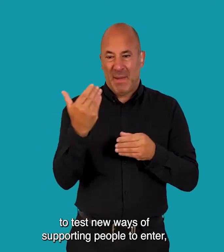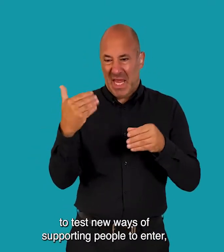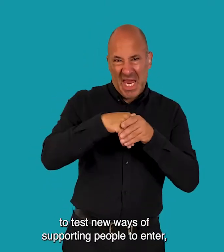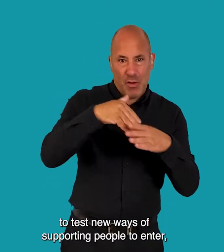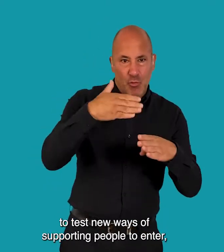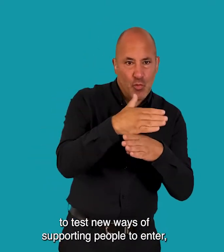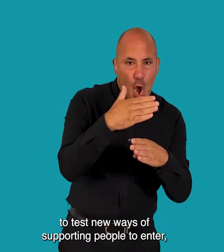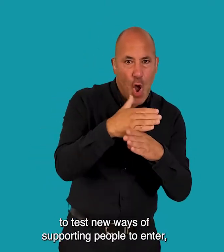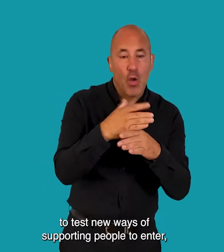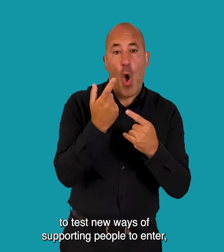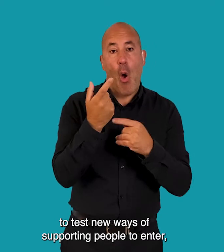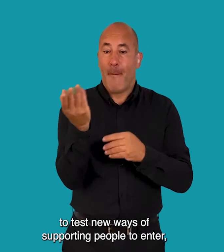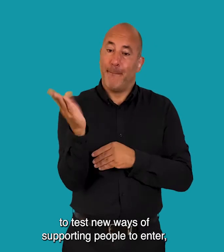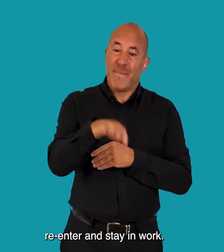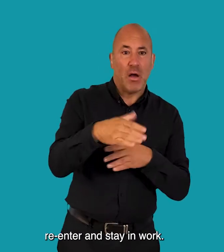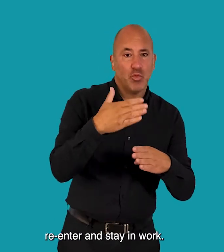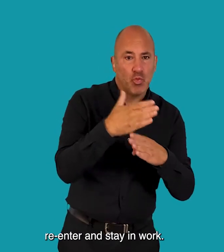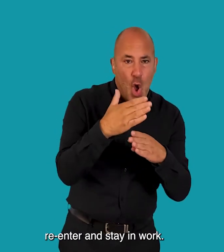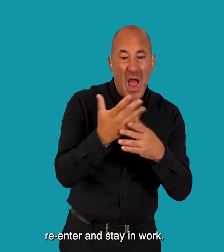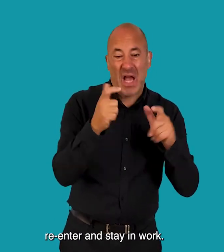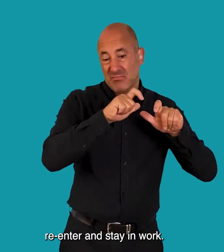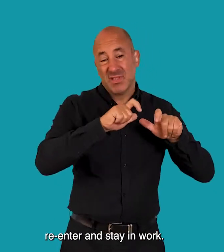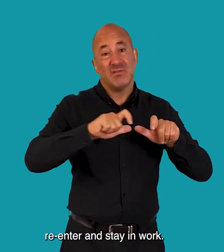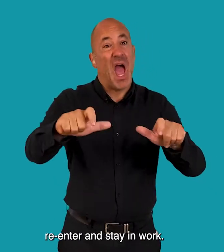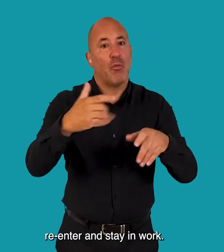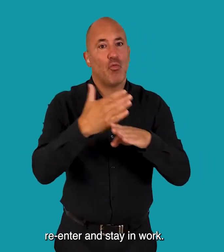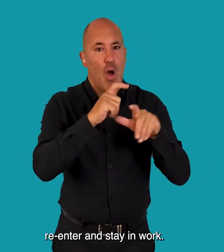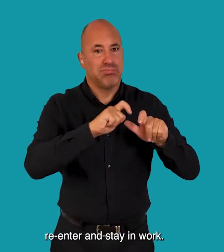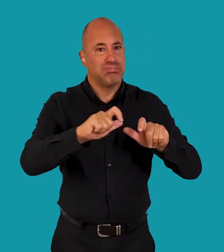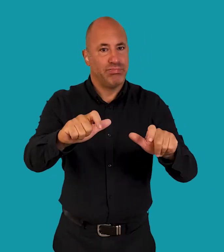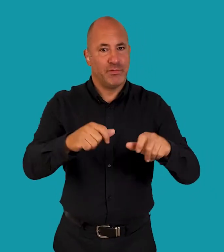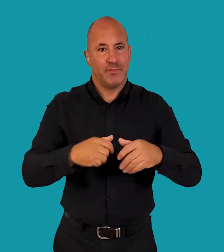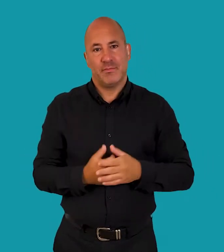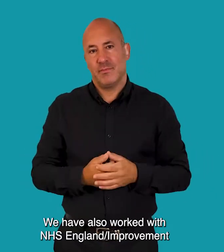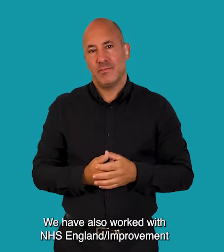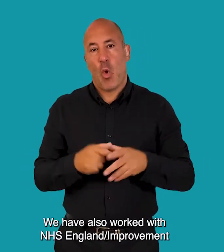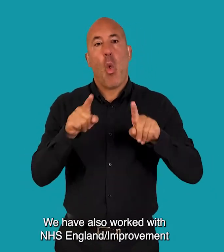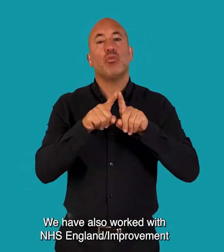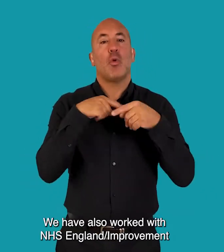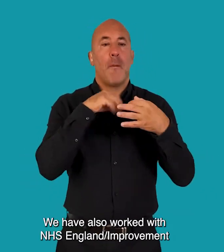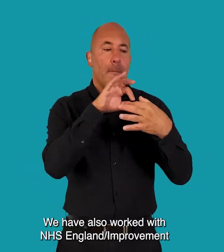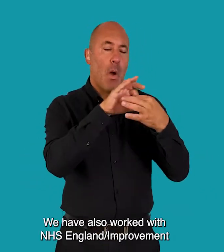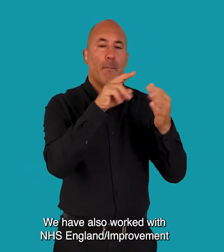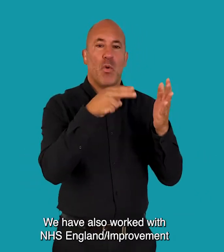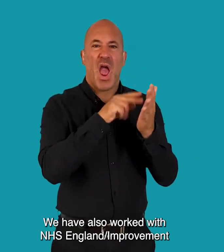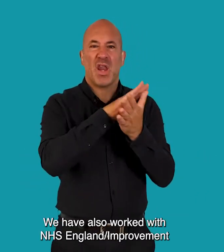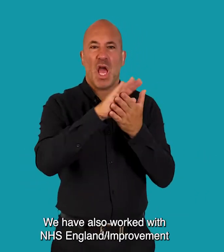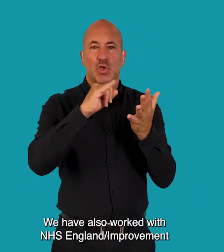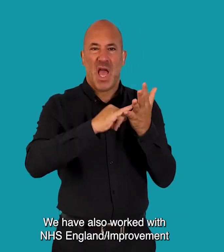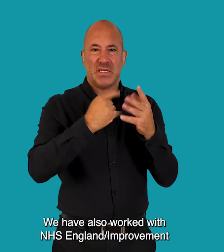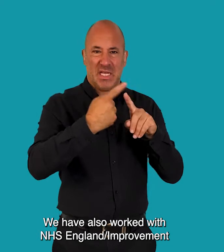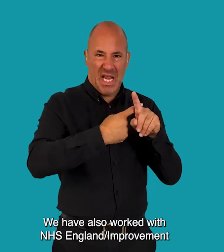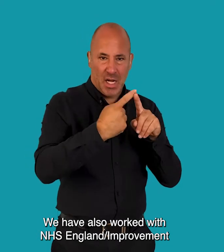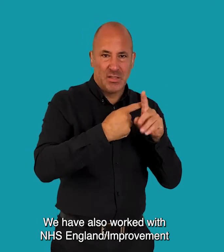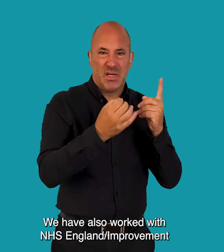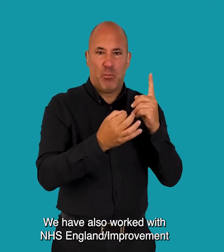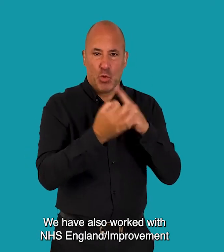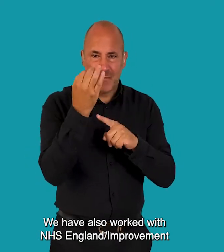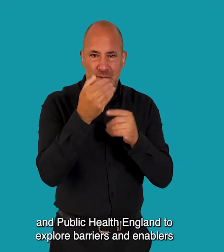supporting people to enter, re-enter and stay in work. We have also worked with NHS England Improvement and